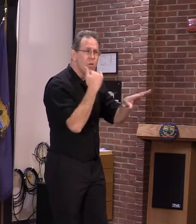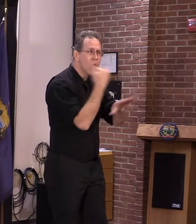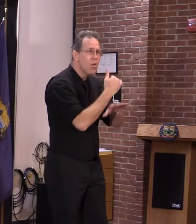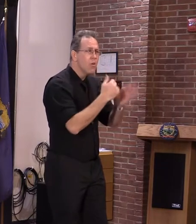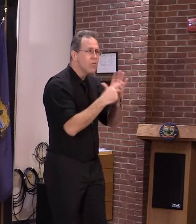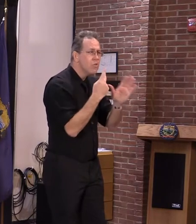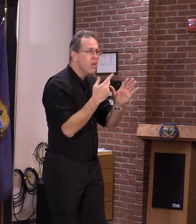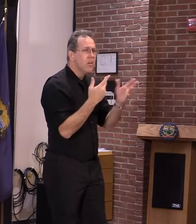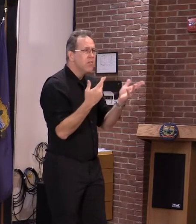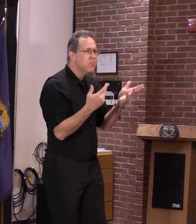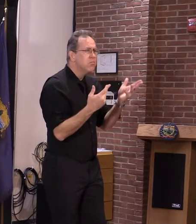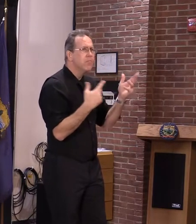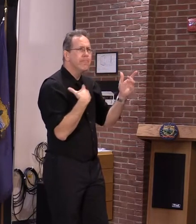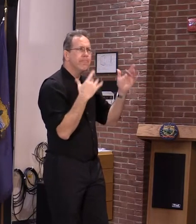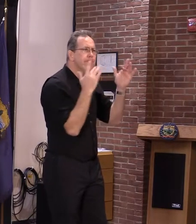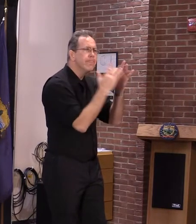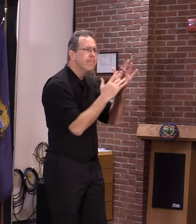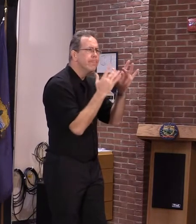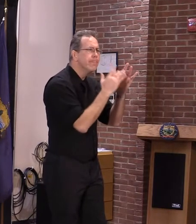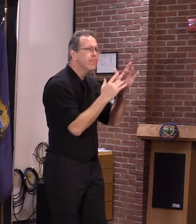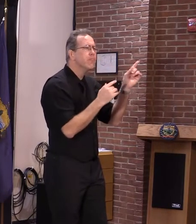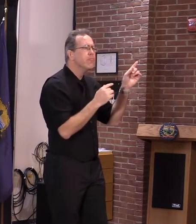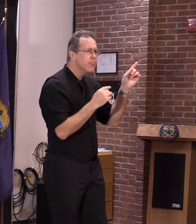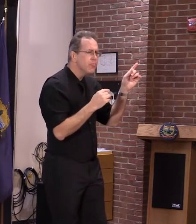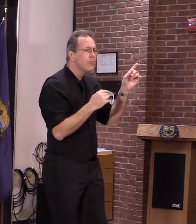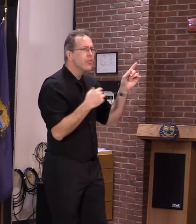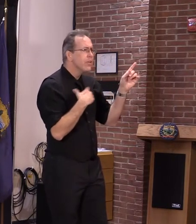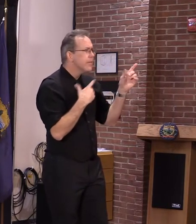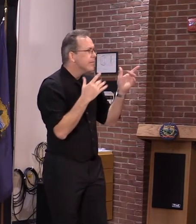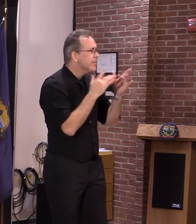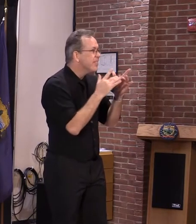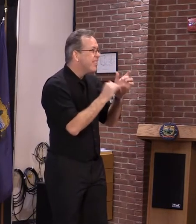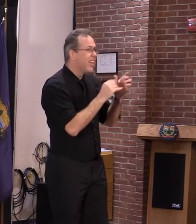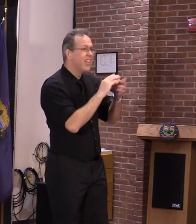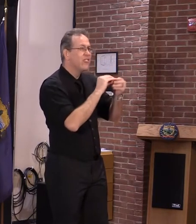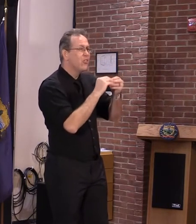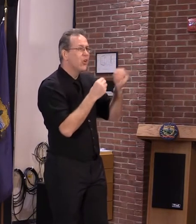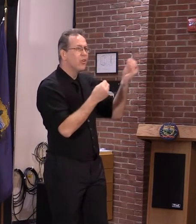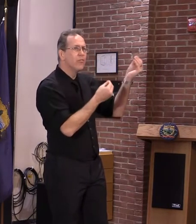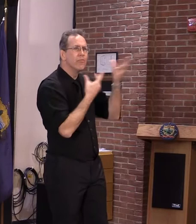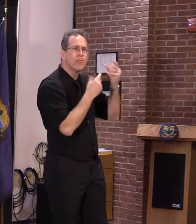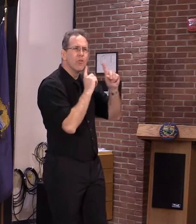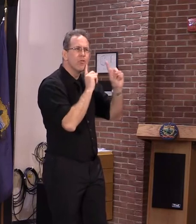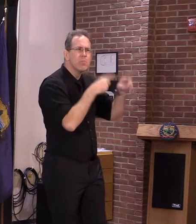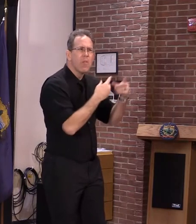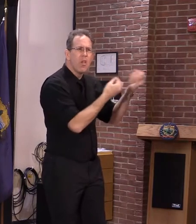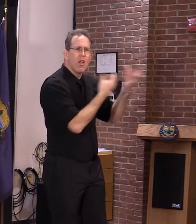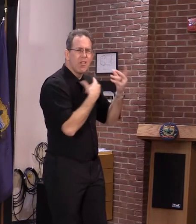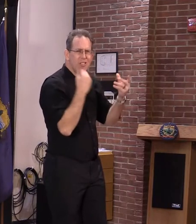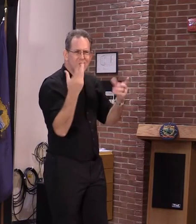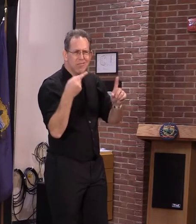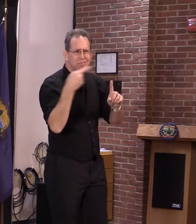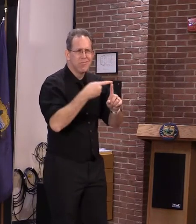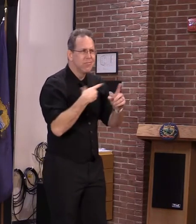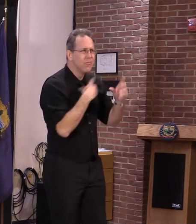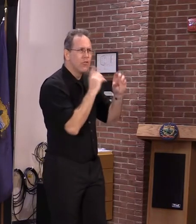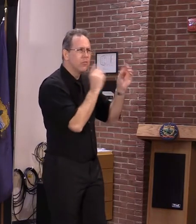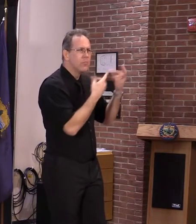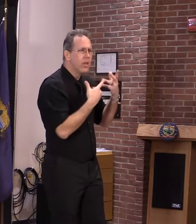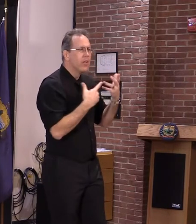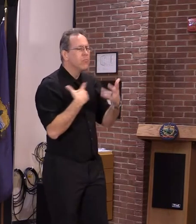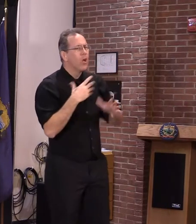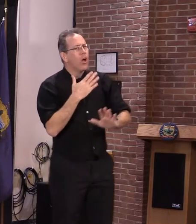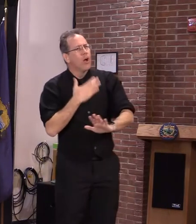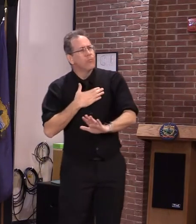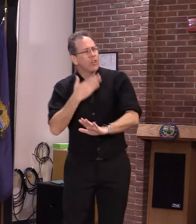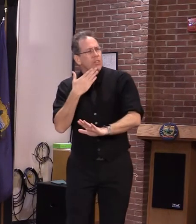quick at responding, but this one has just gone unresponded to. So I do appreciate knowing how to continue to get